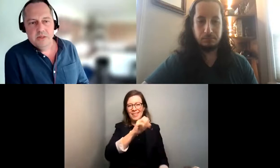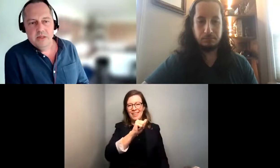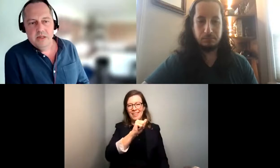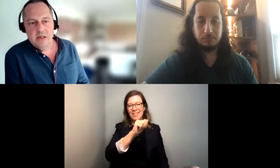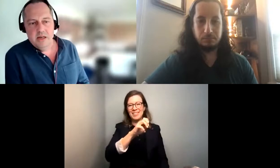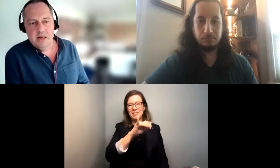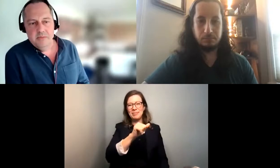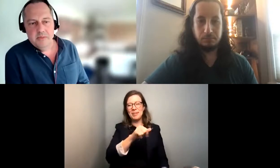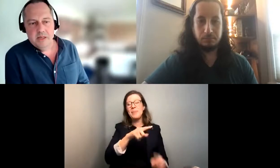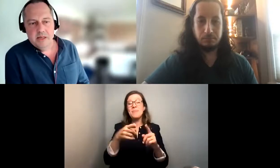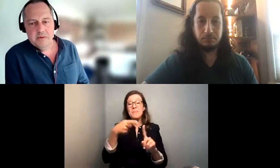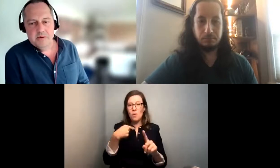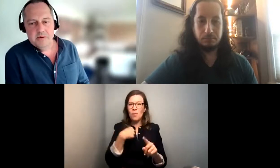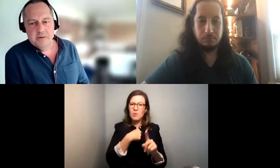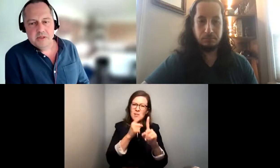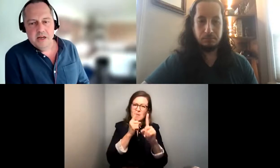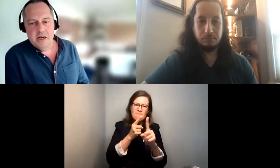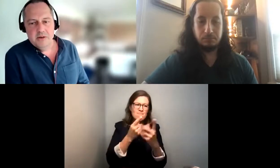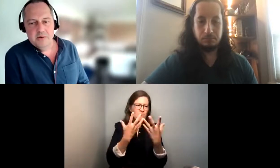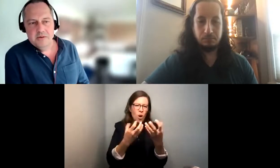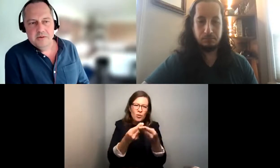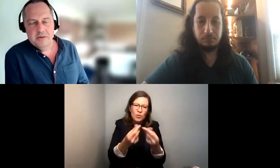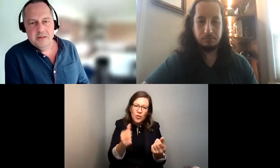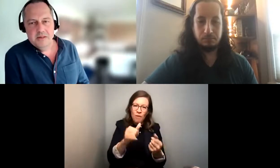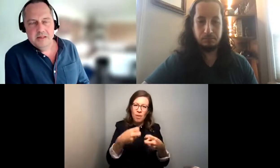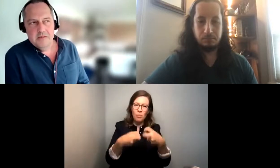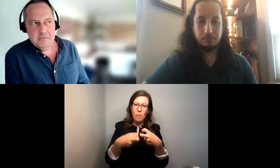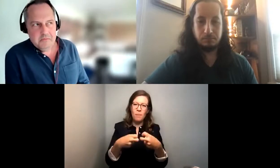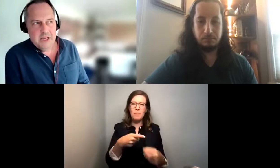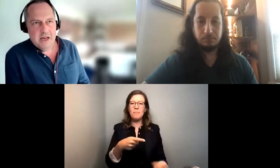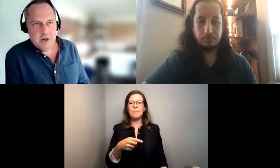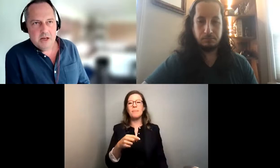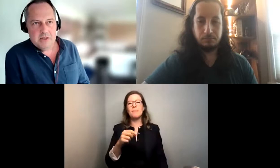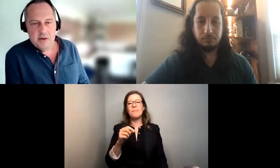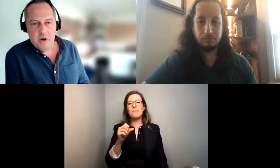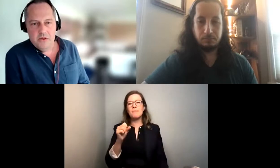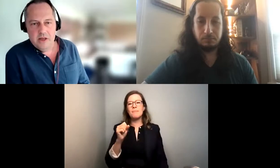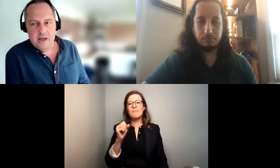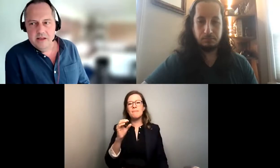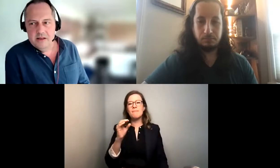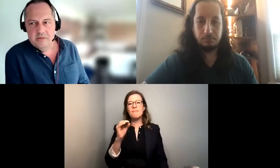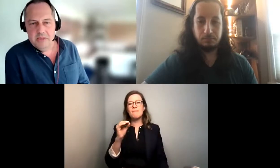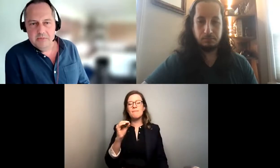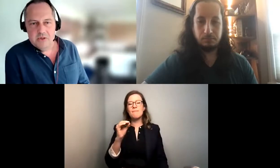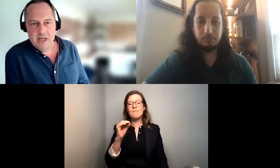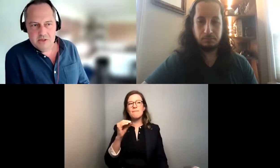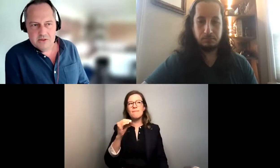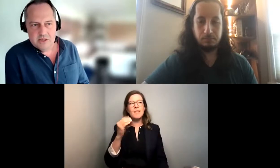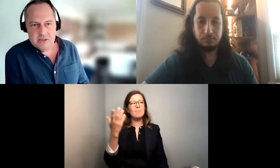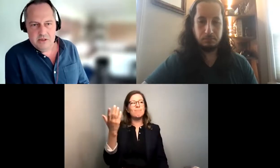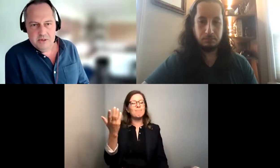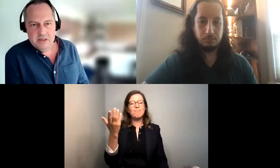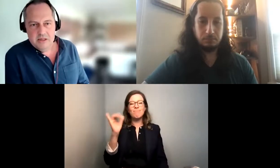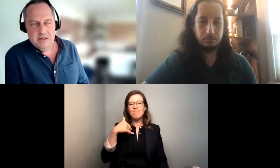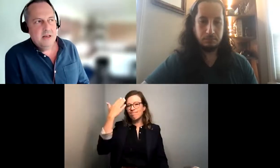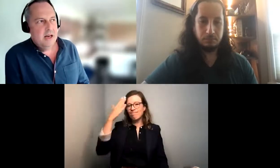problem. You know, so yeah, so I can't say what the big multinationals are going